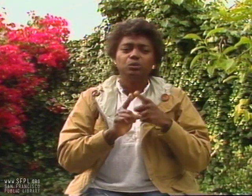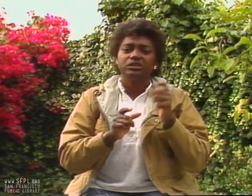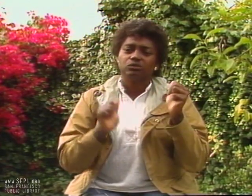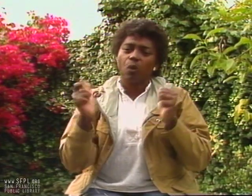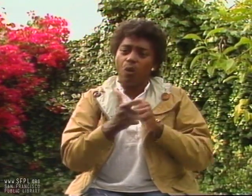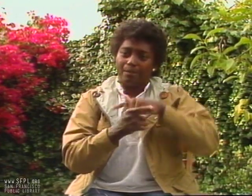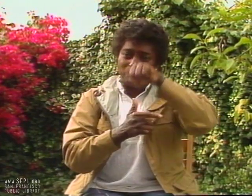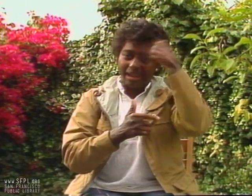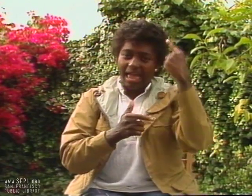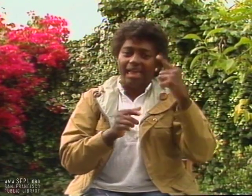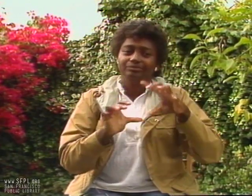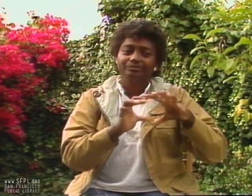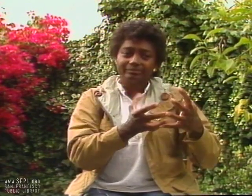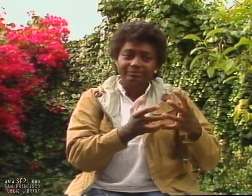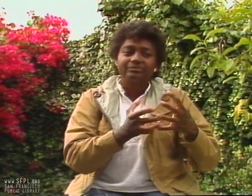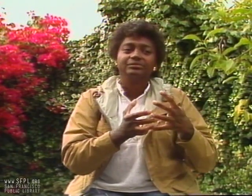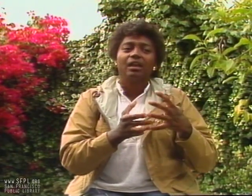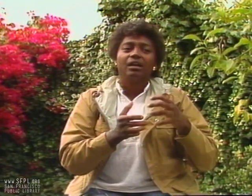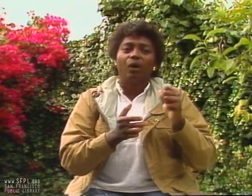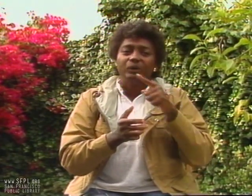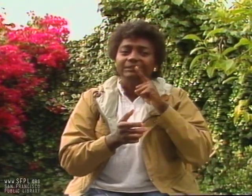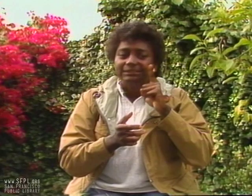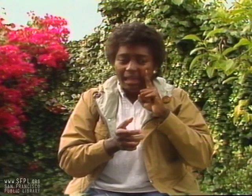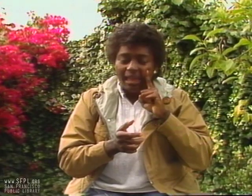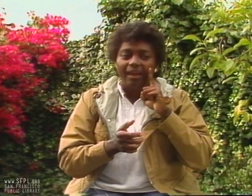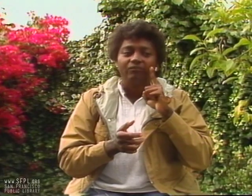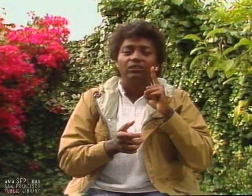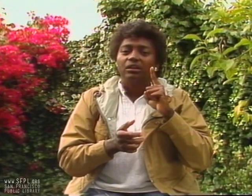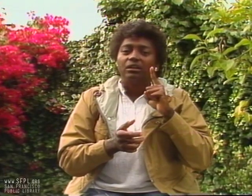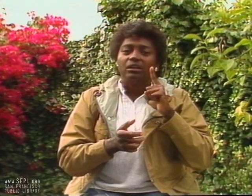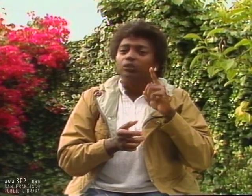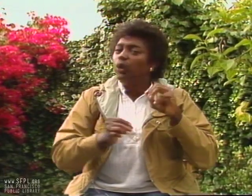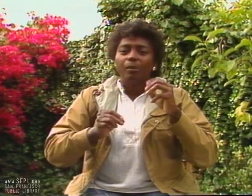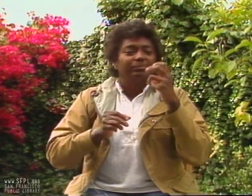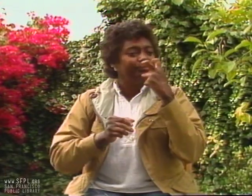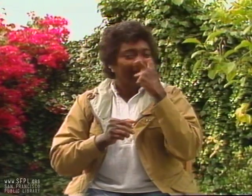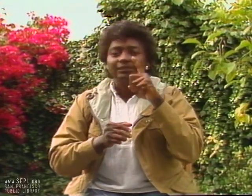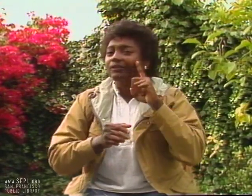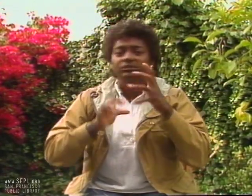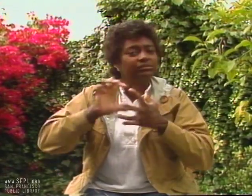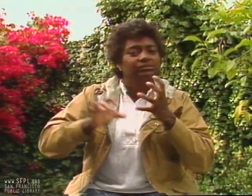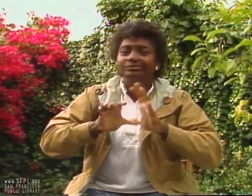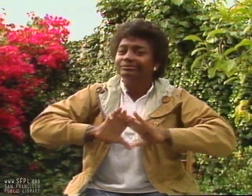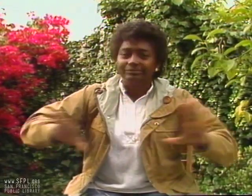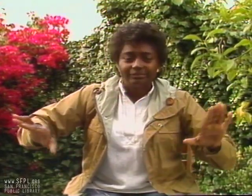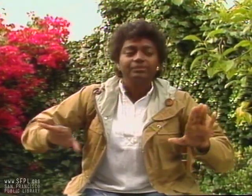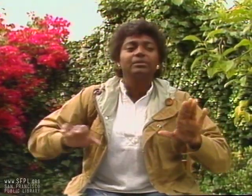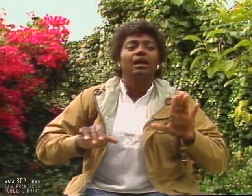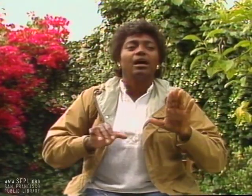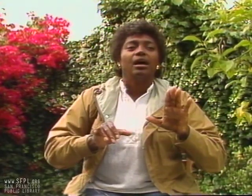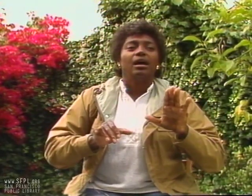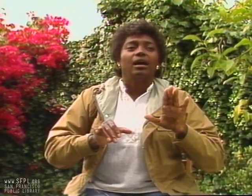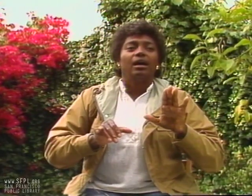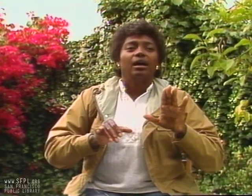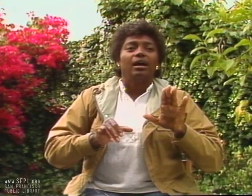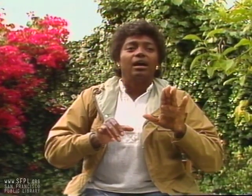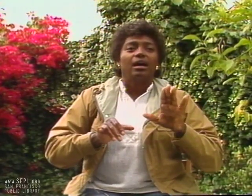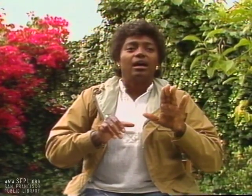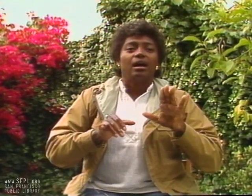black, all deaf. There weren't any students who were blind or had other disabilities. Even the